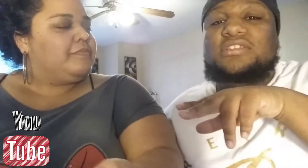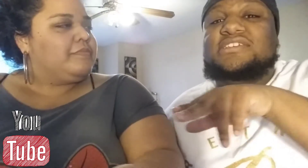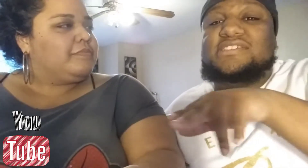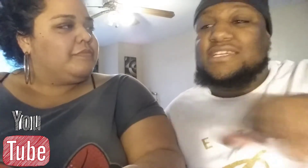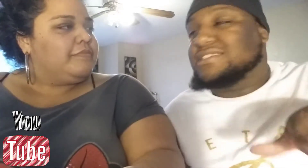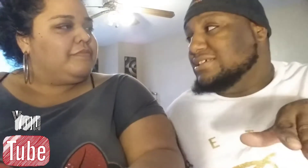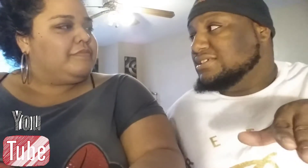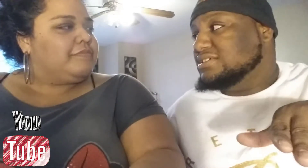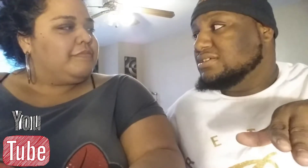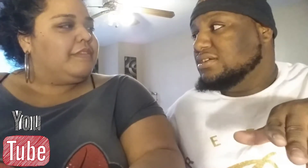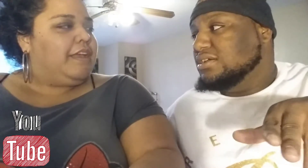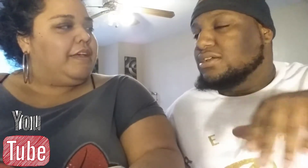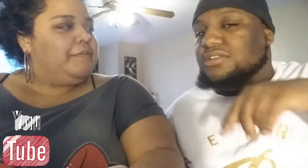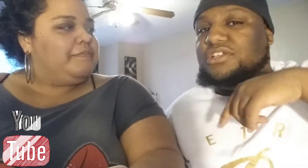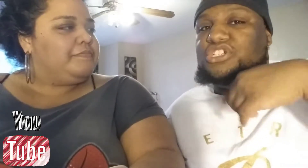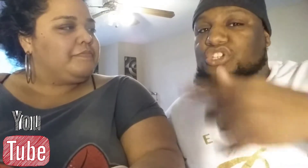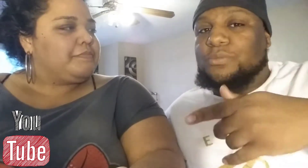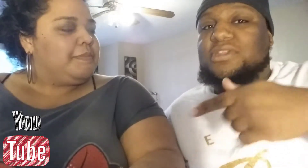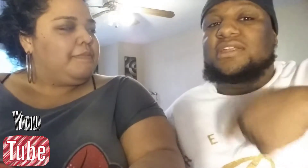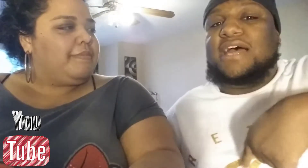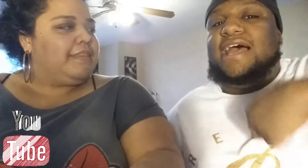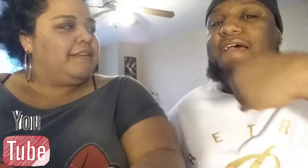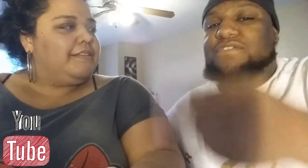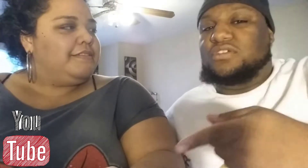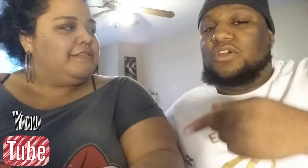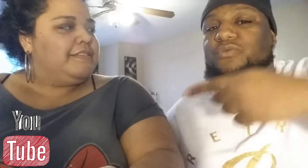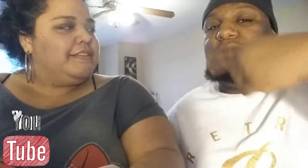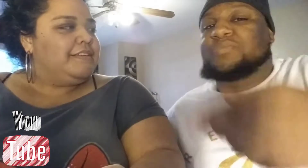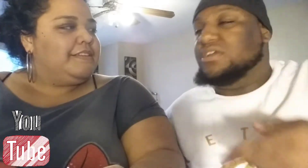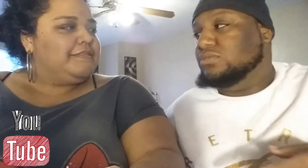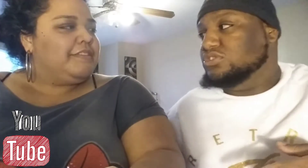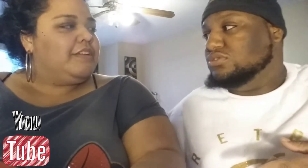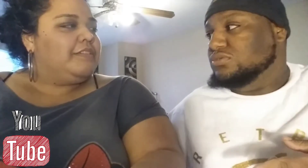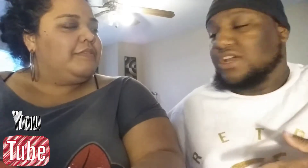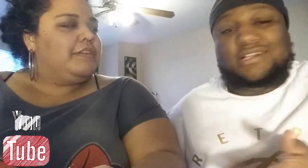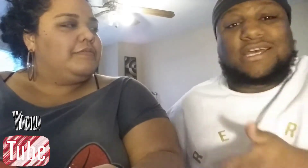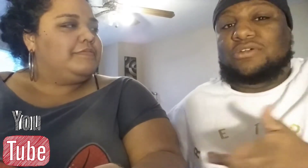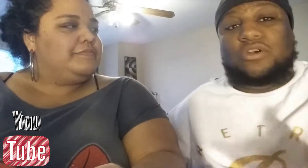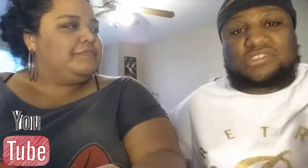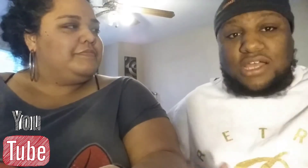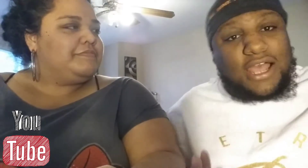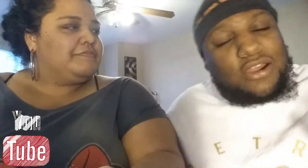the sentence, then show me, then I have to repeat what you do. Because I don't know sign.